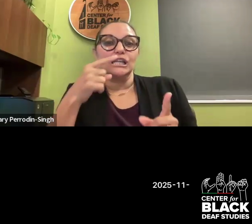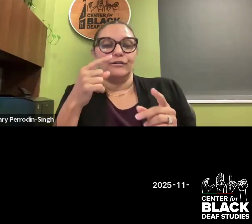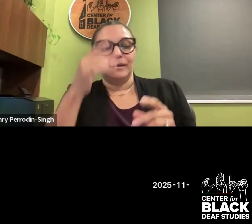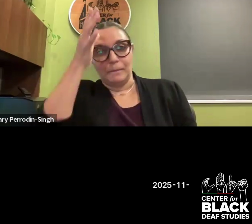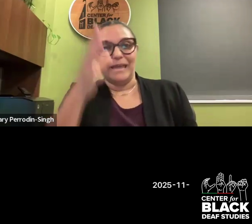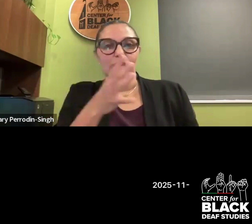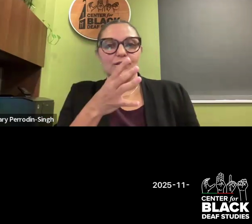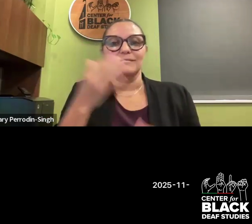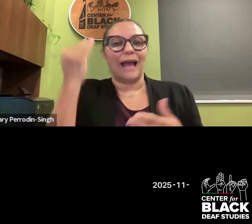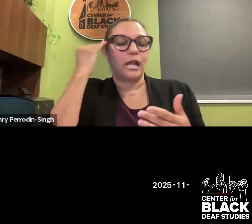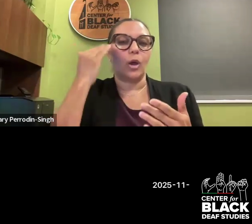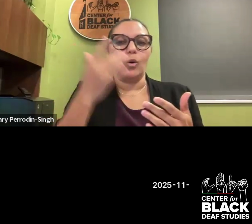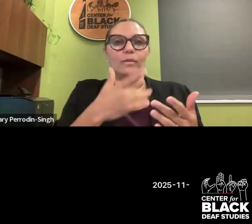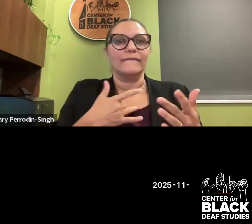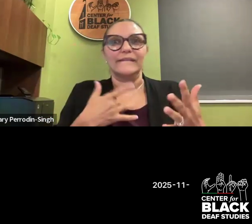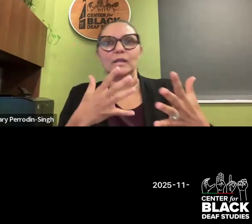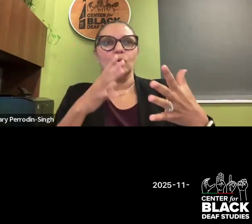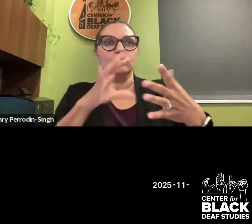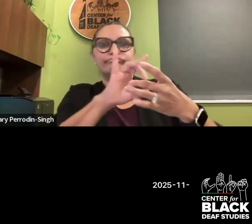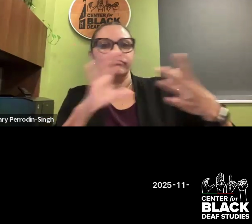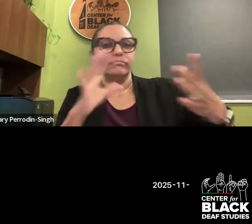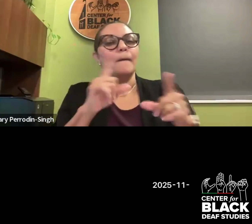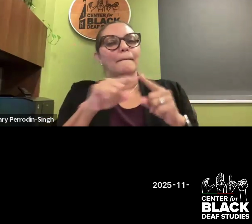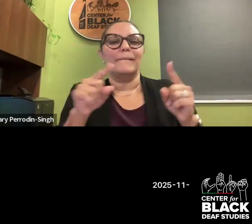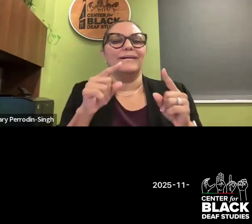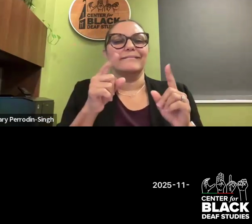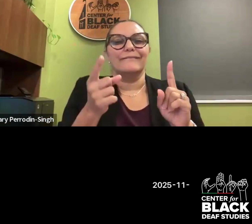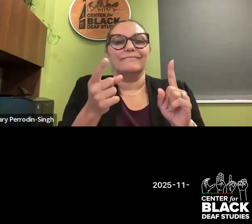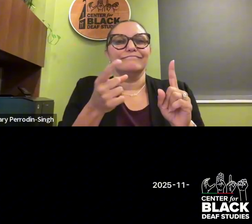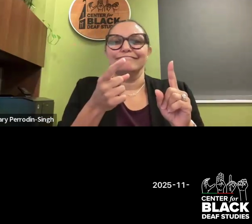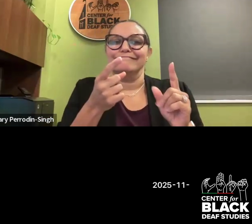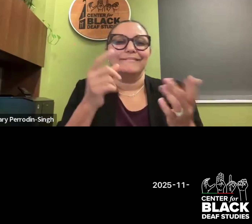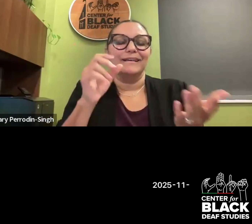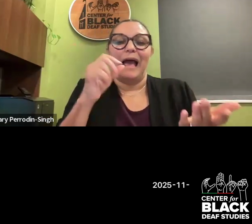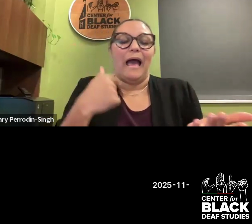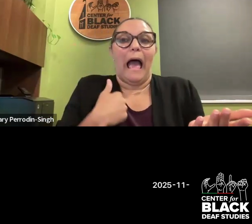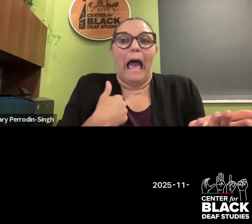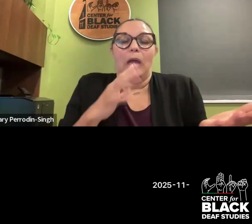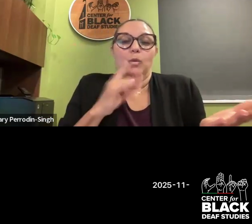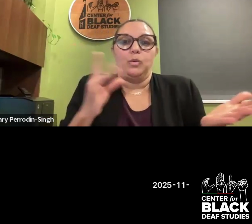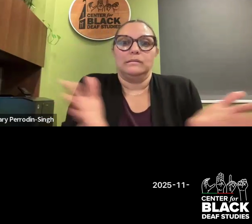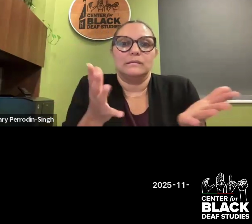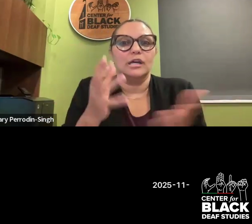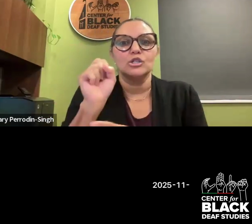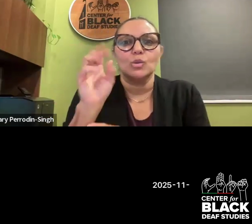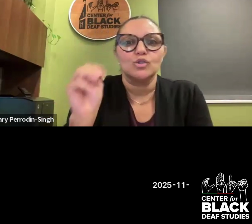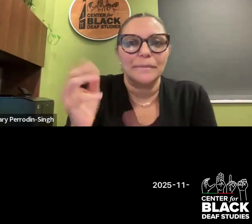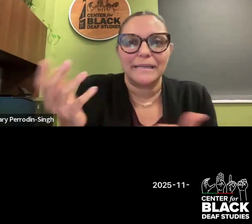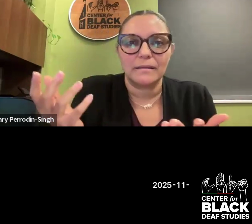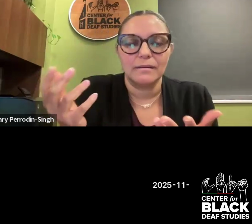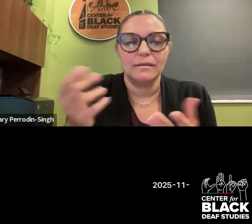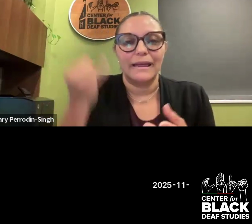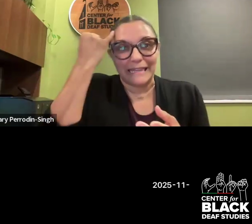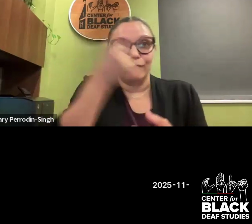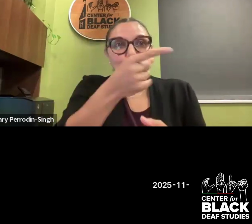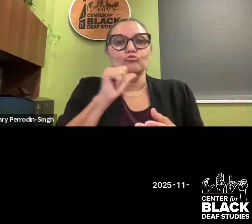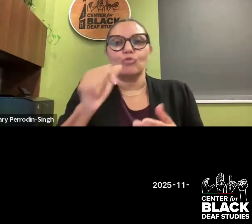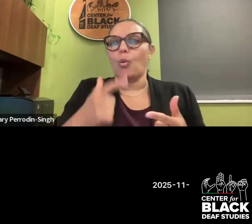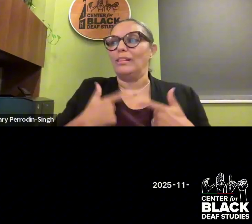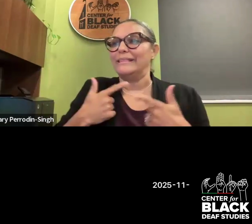professionals, and role models. I know sometimes parents feel so disconnected from the deaf community when they've never learned sign